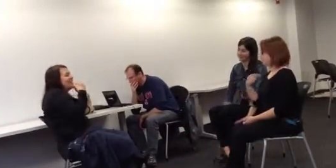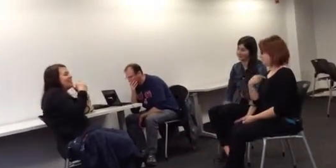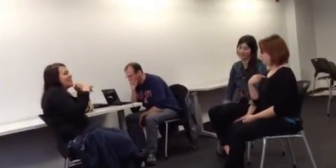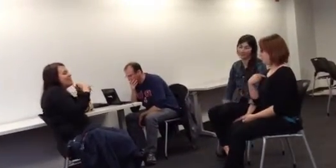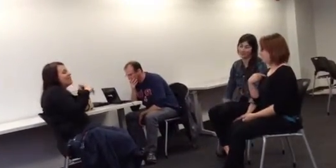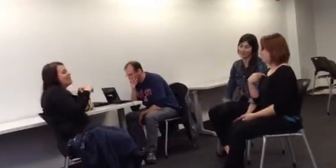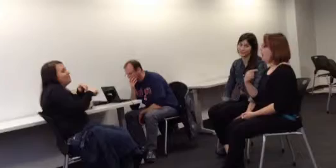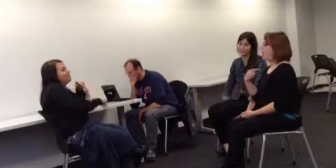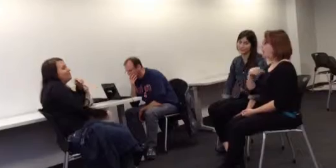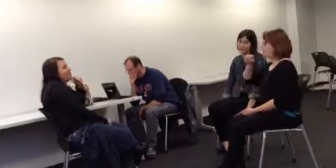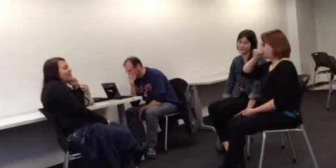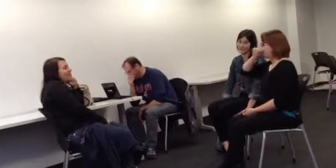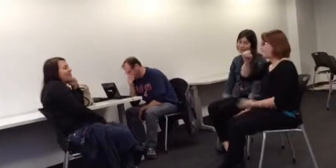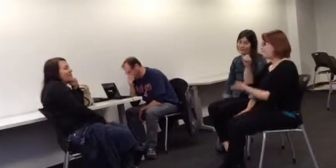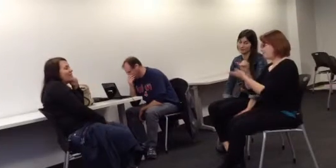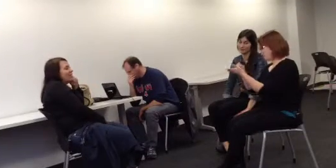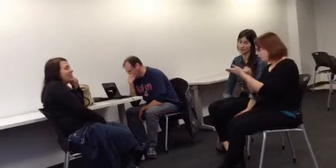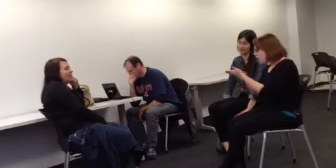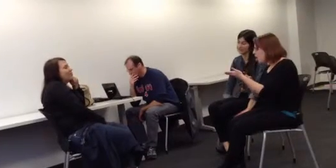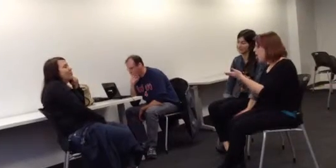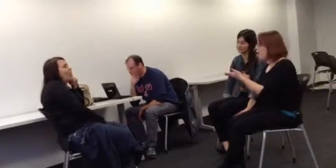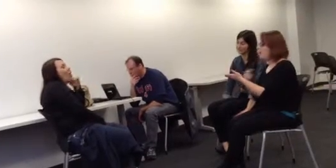I love the art. I love the pace.